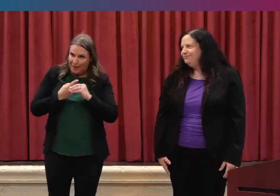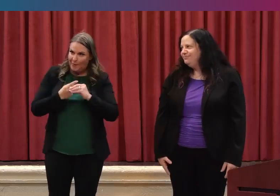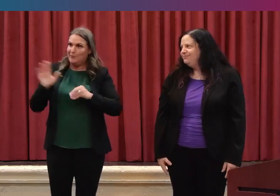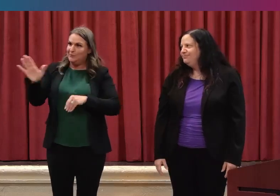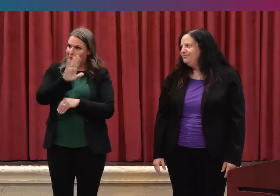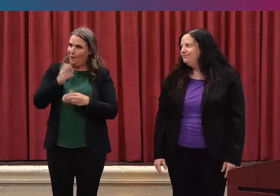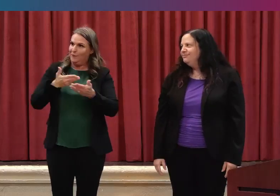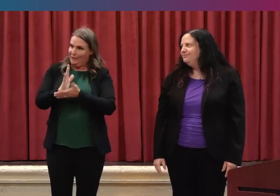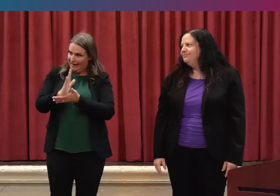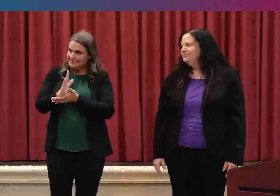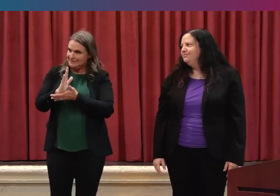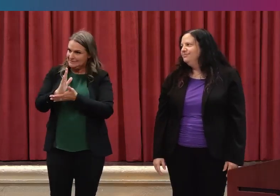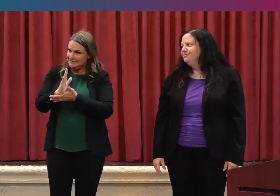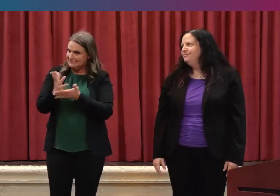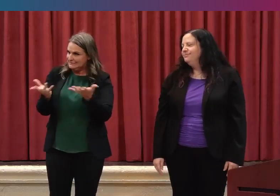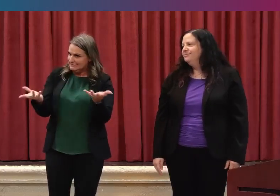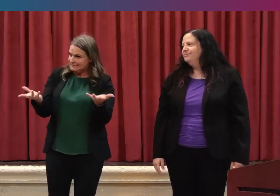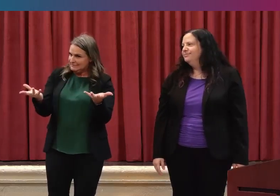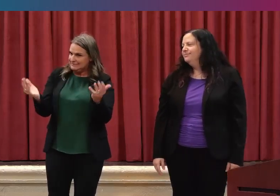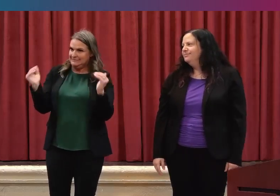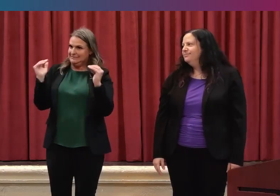Don't know about ADA or the laws or the rights.